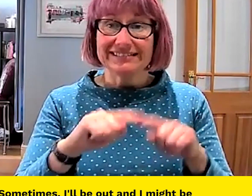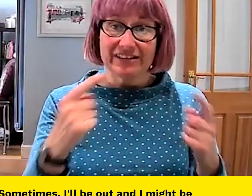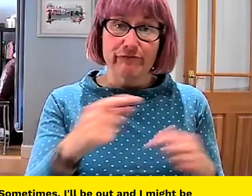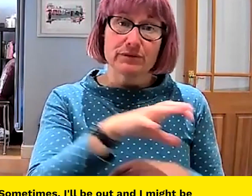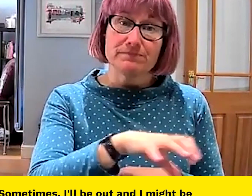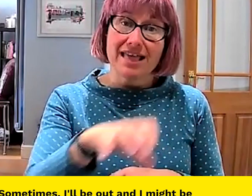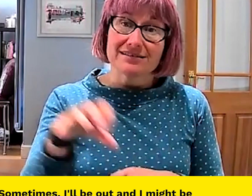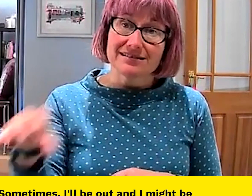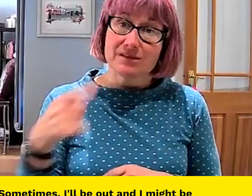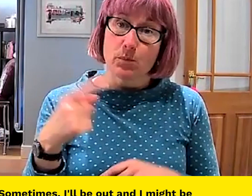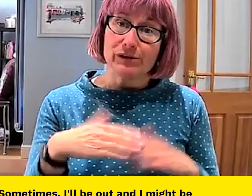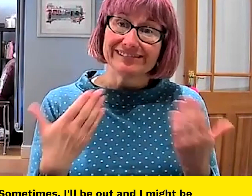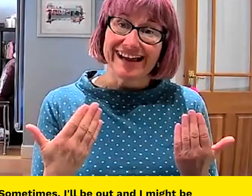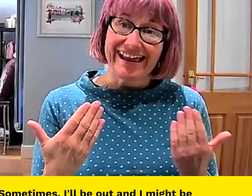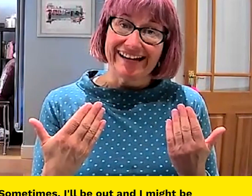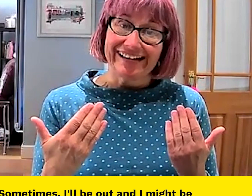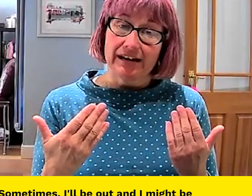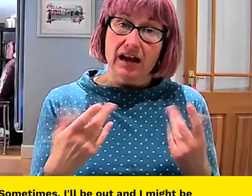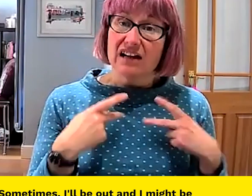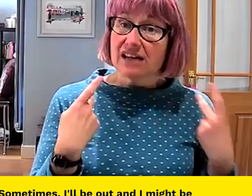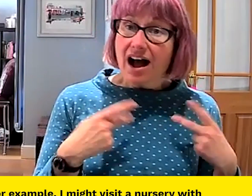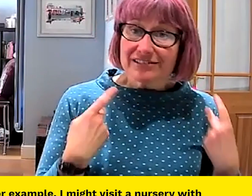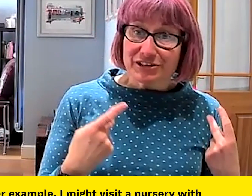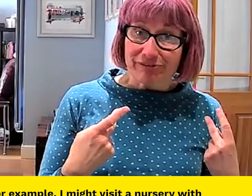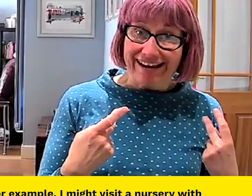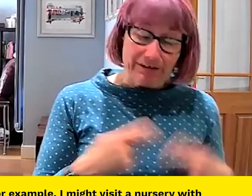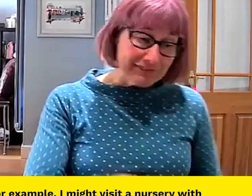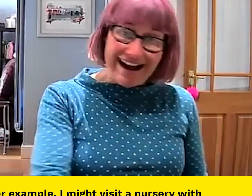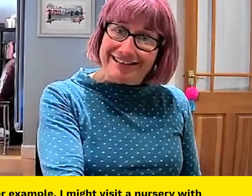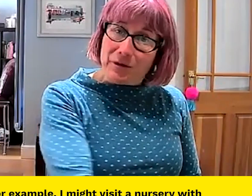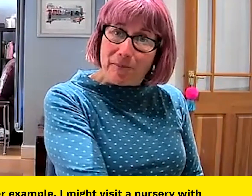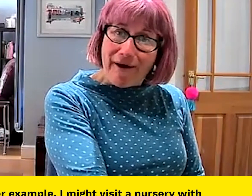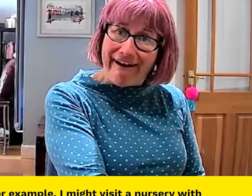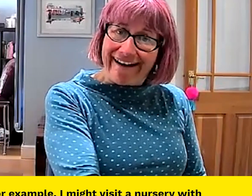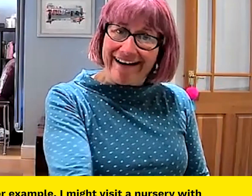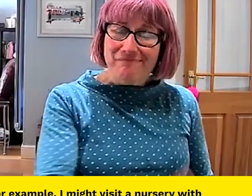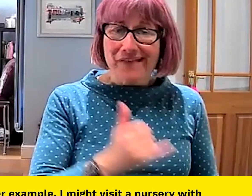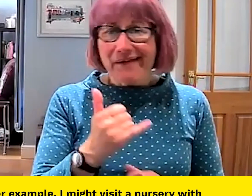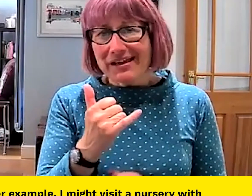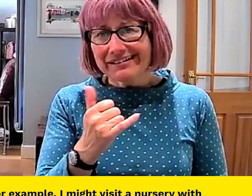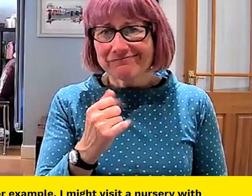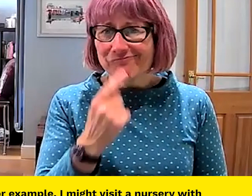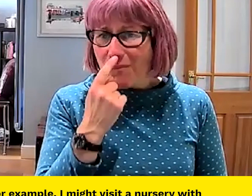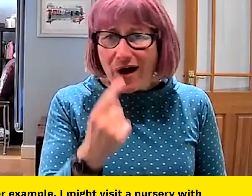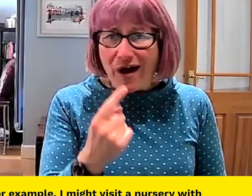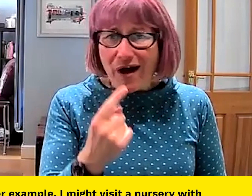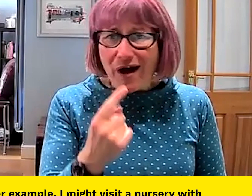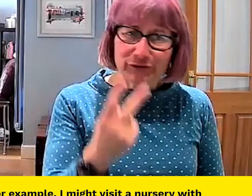visiting 3 different places in one day. For example, I might visit a nursery with the young children, the 1